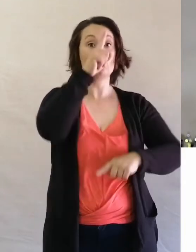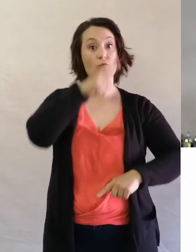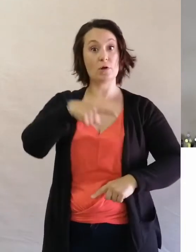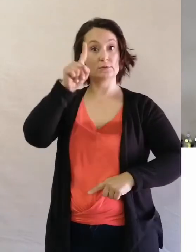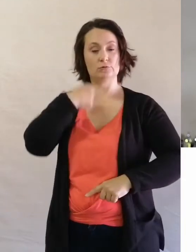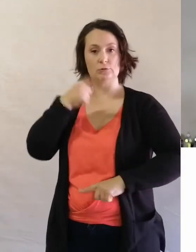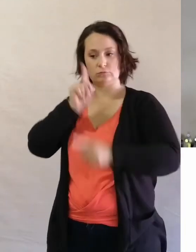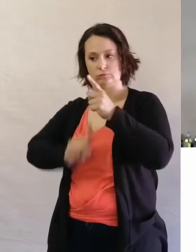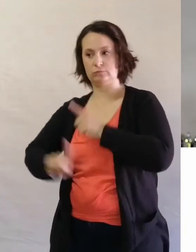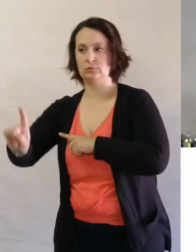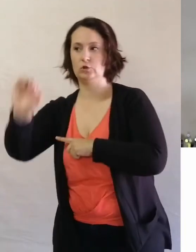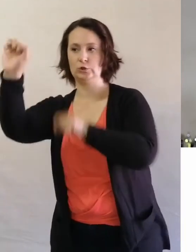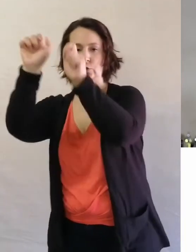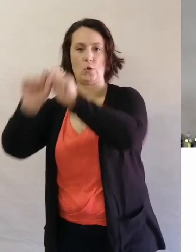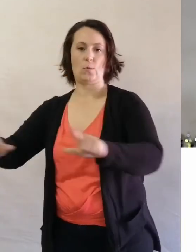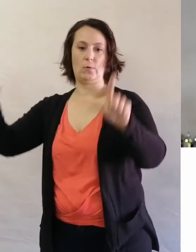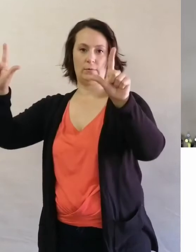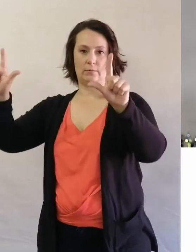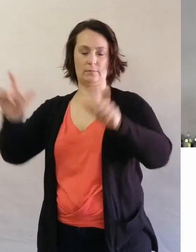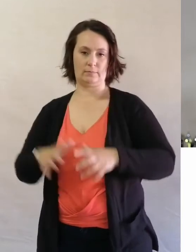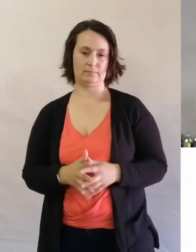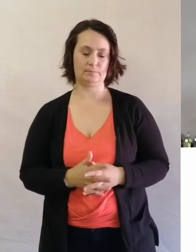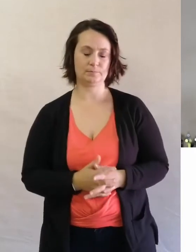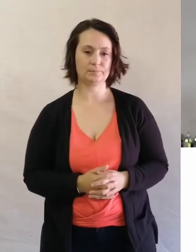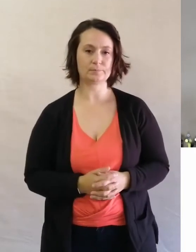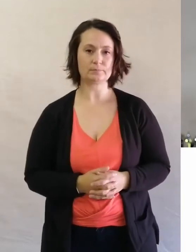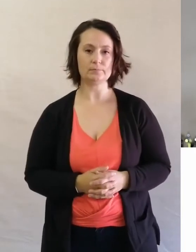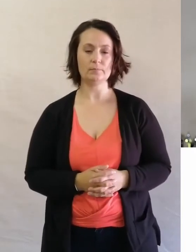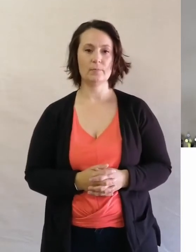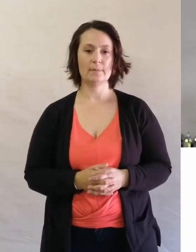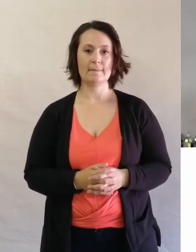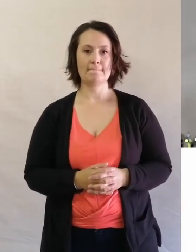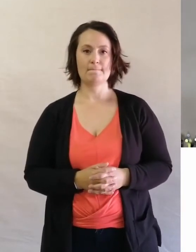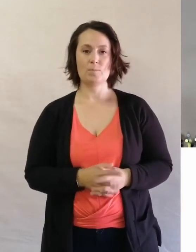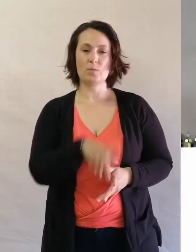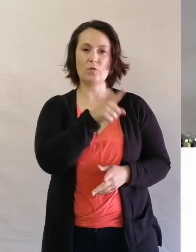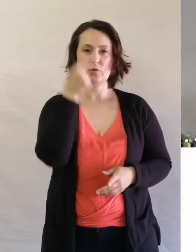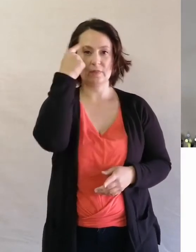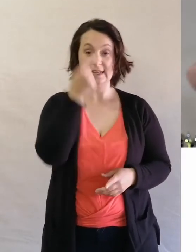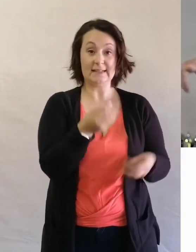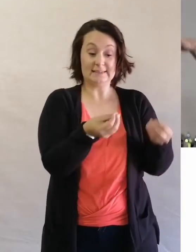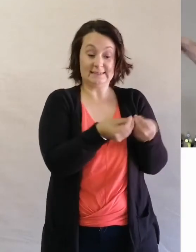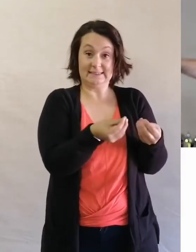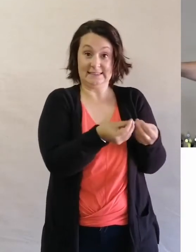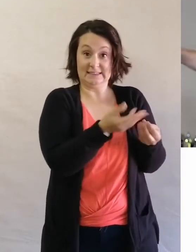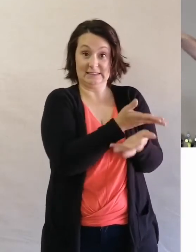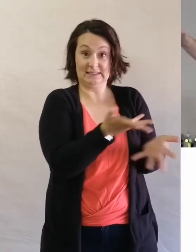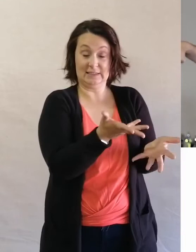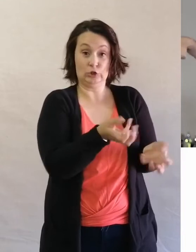Lord. You can imagine that the stuff that you've been sowing